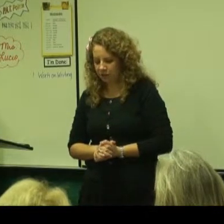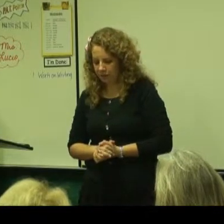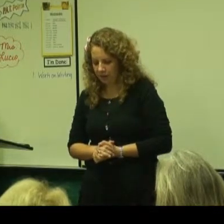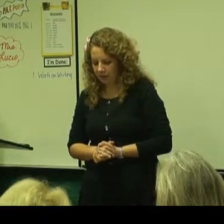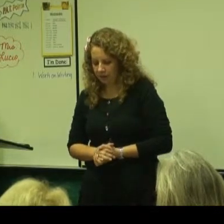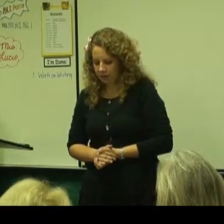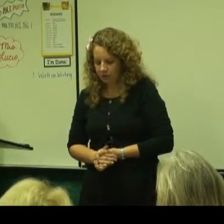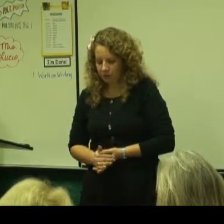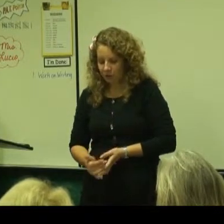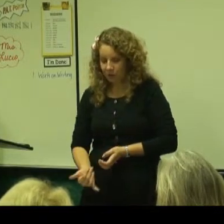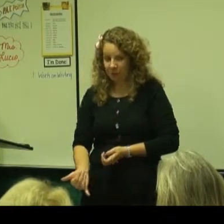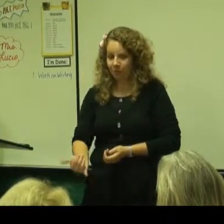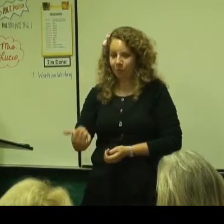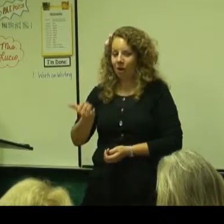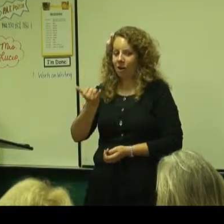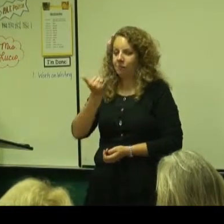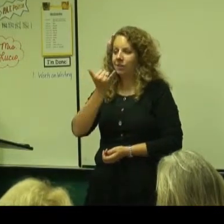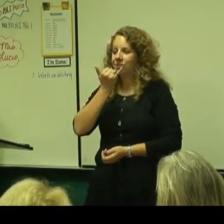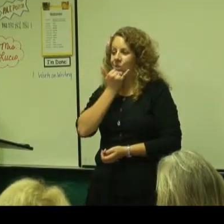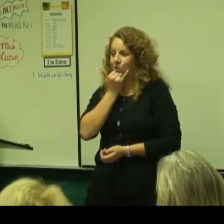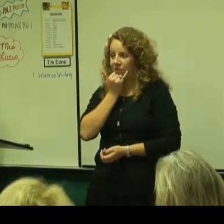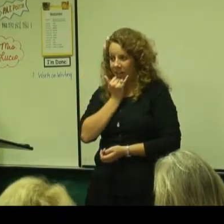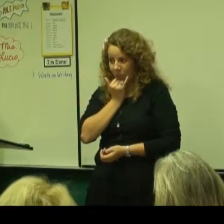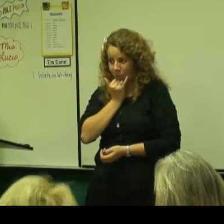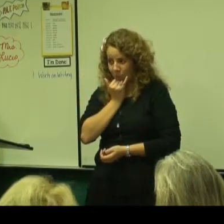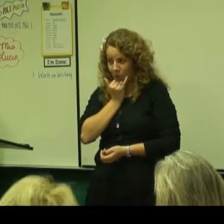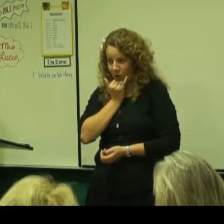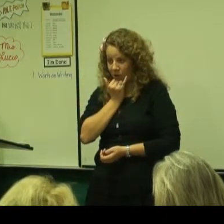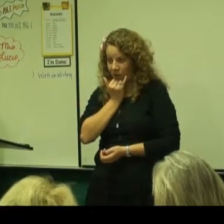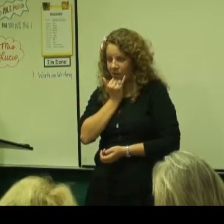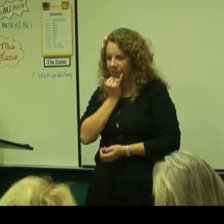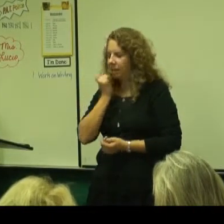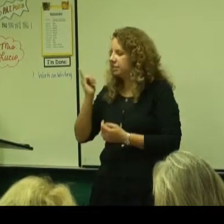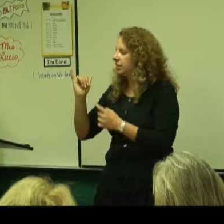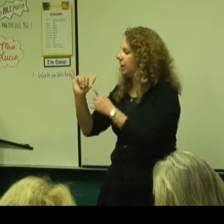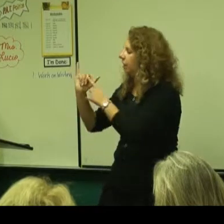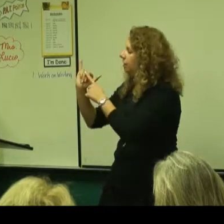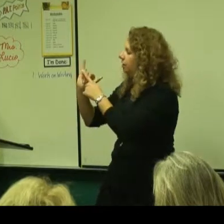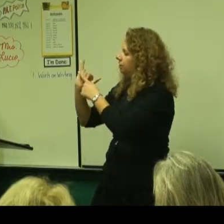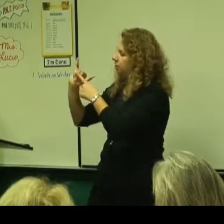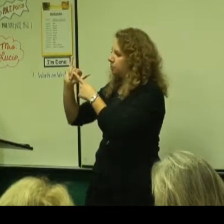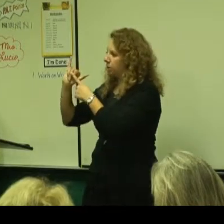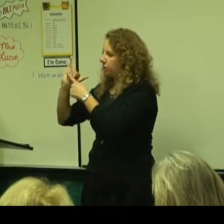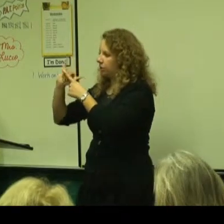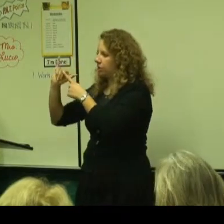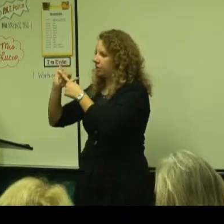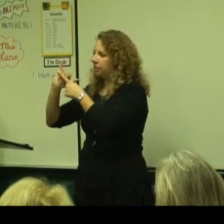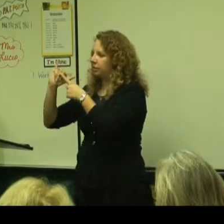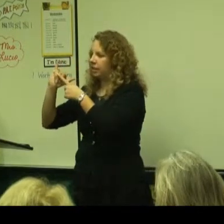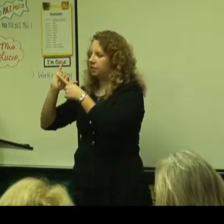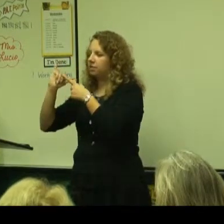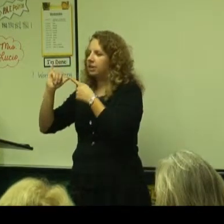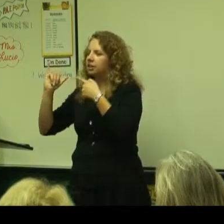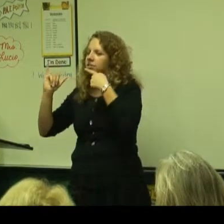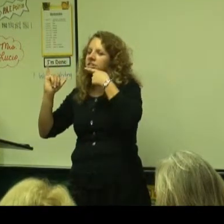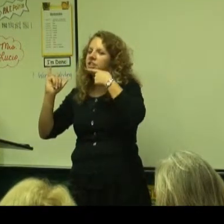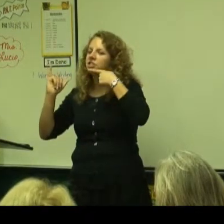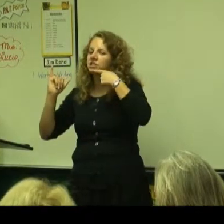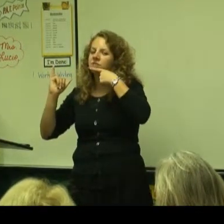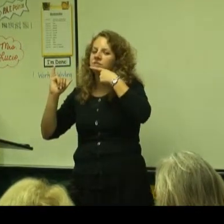around. So when I'm wrong, we learned this one tonight, wrong. And it's like this part of your hand right here touches